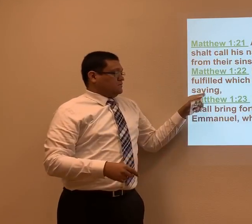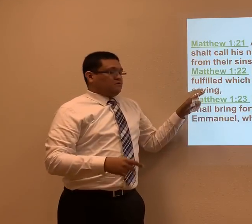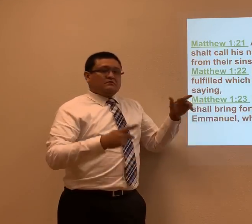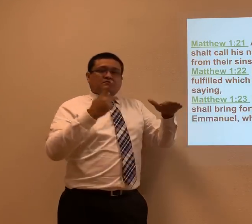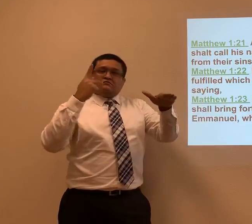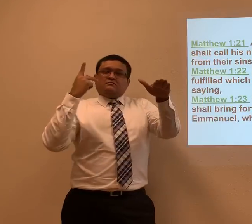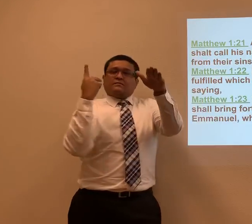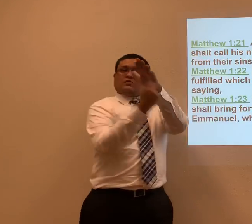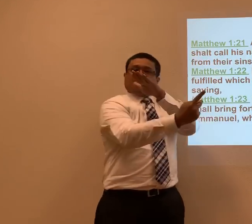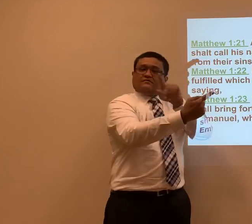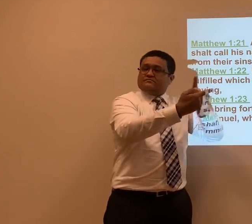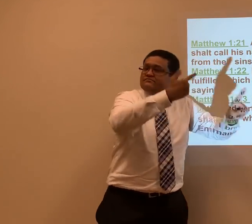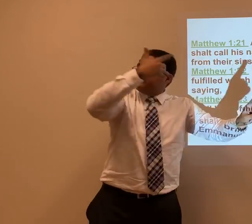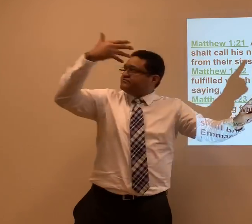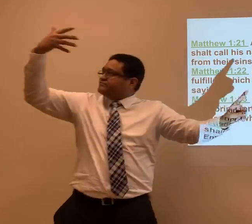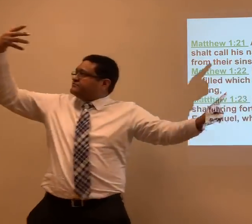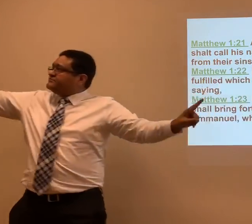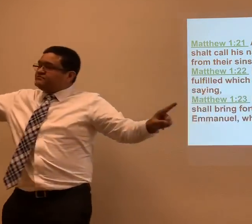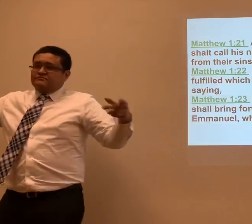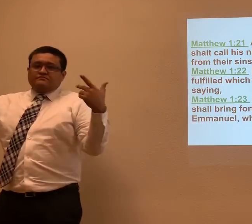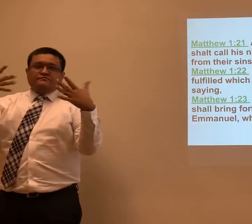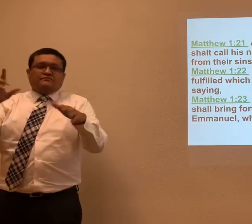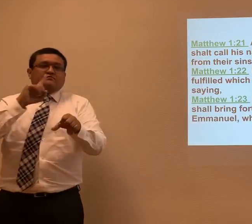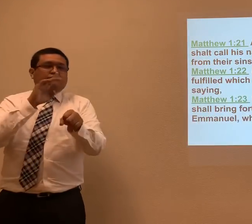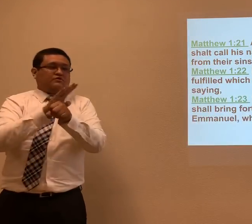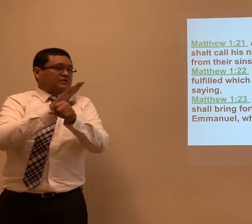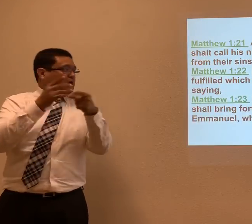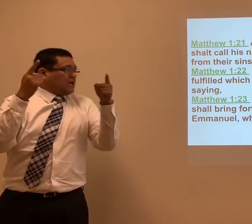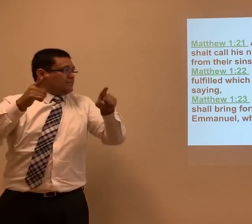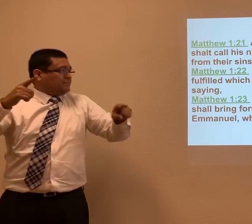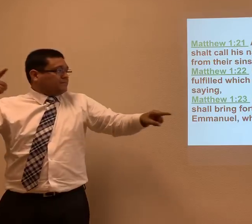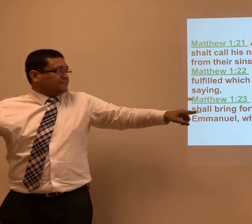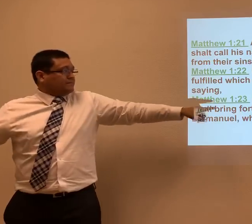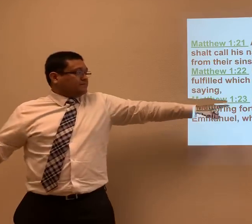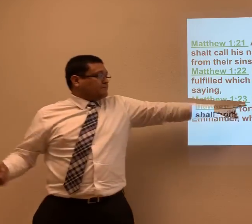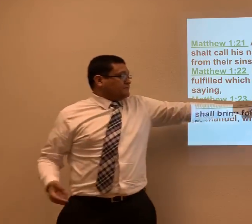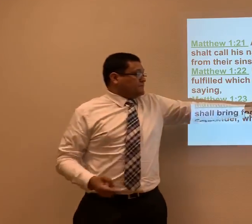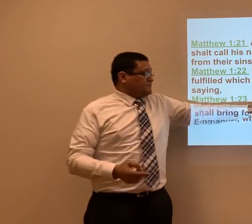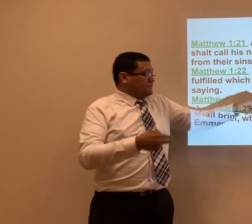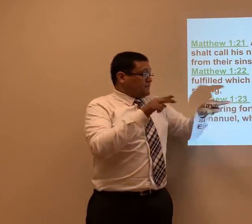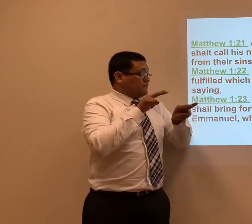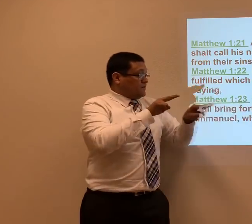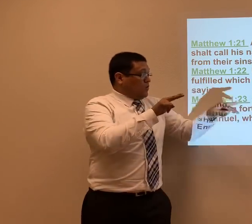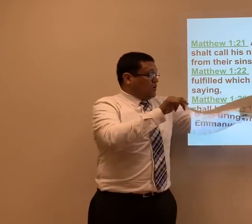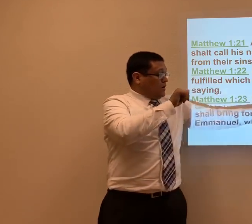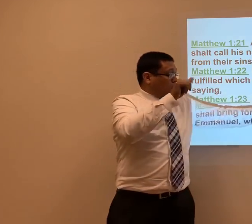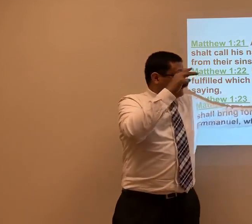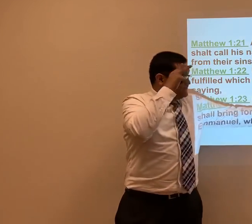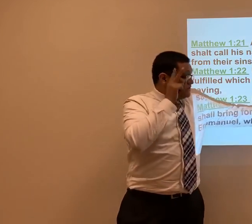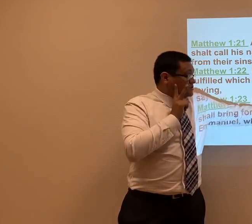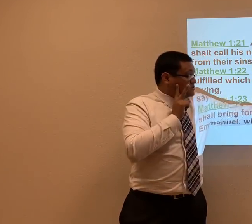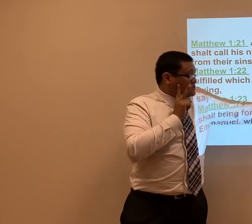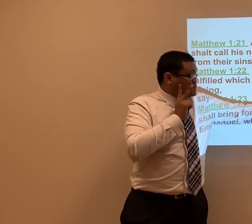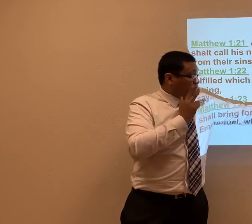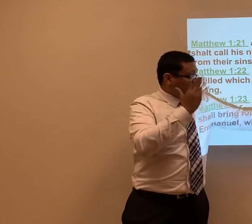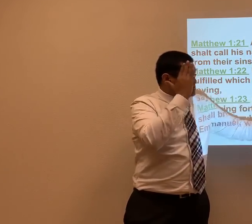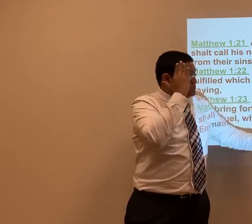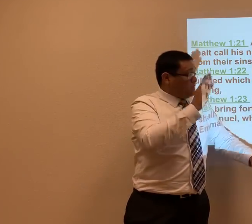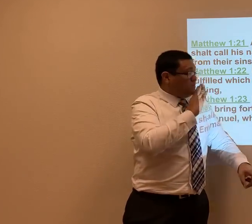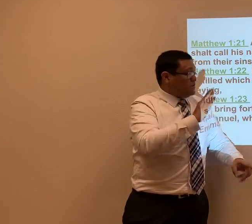Lord by the prophet, saying. So remember, this was prophesied long ago. And it says, behold, a virgin